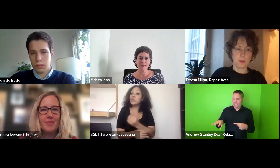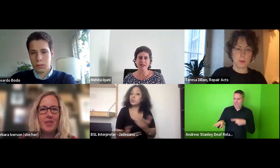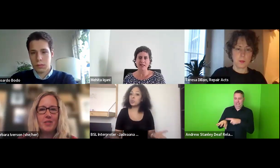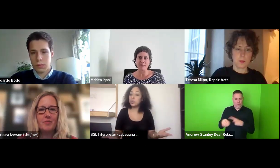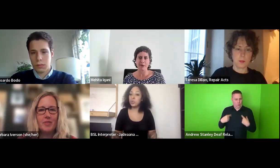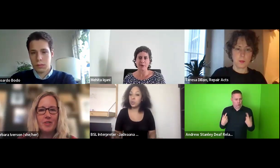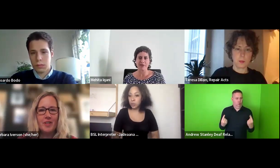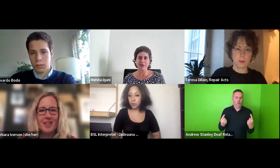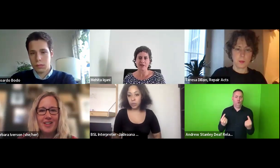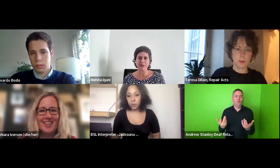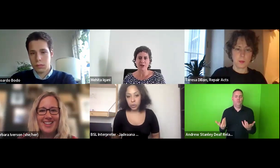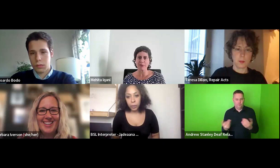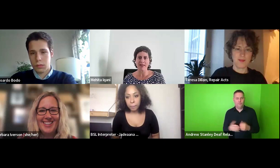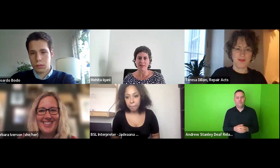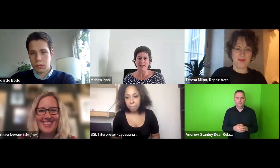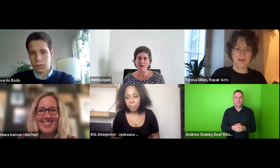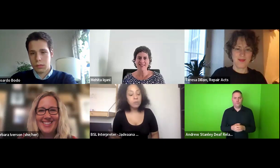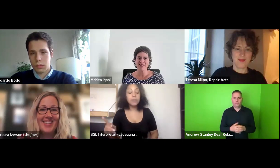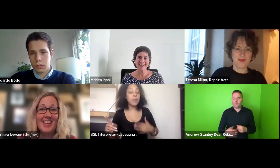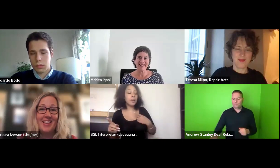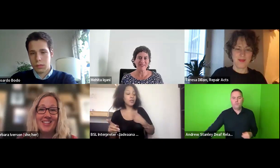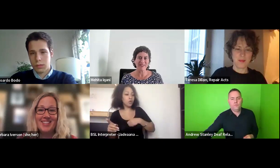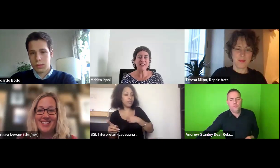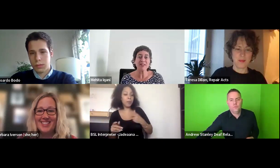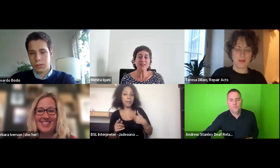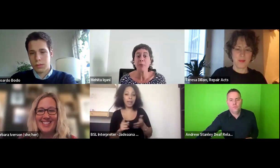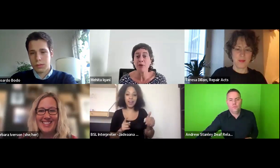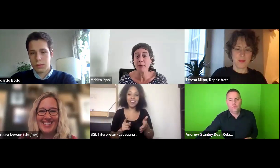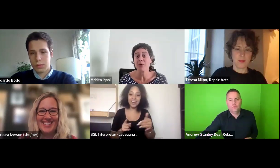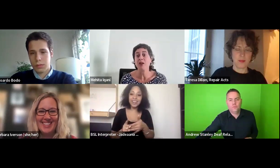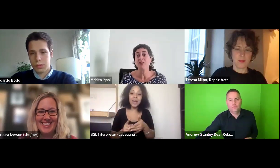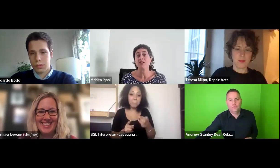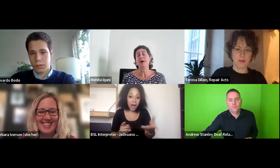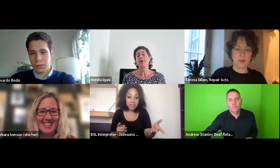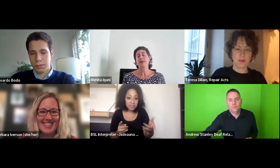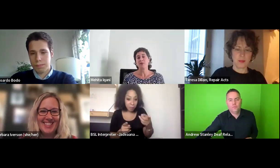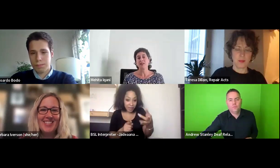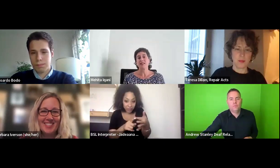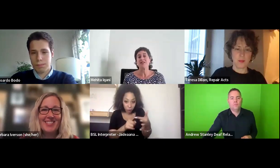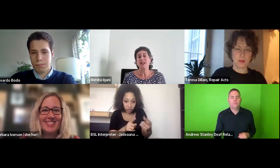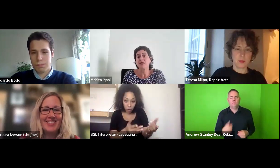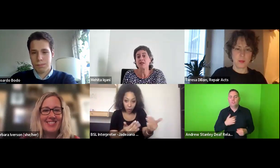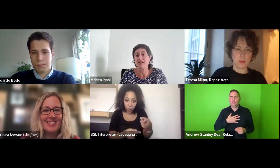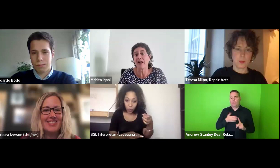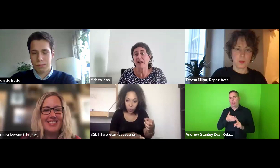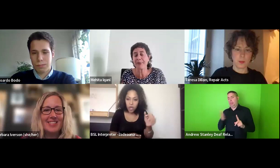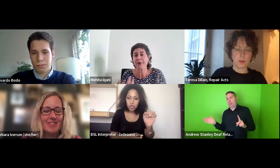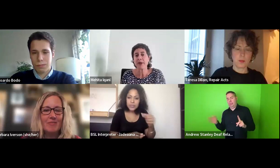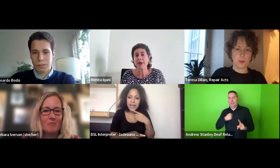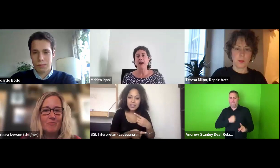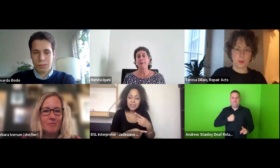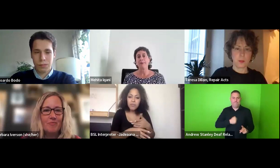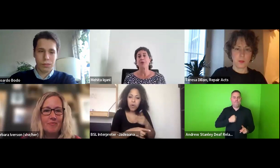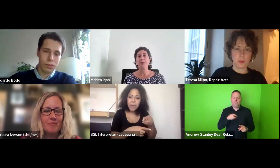Yeah. Sorry, I just kind of spoke off the top of my head there. But I would love to hear more from Eduardo about what his organization does to kind of